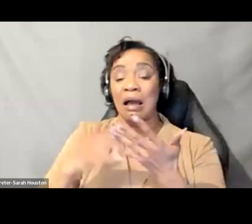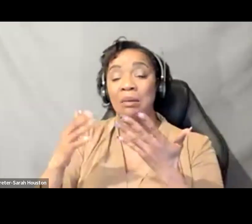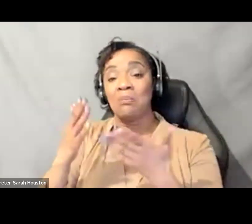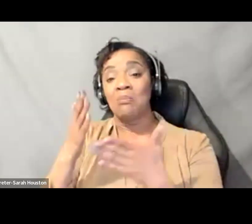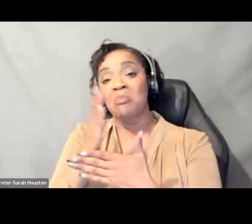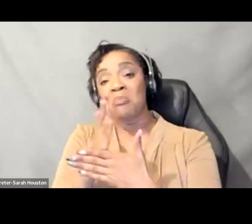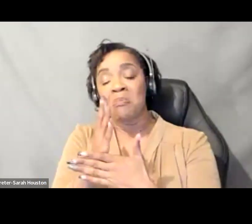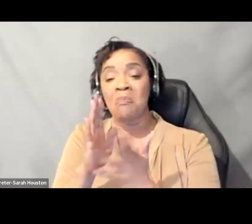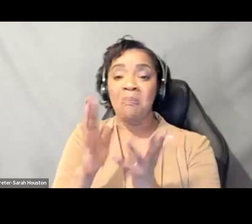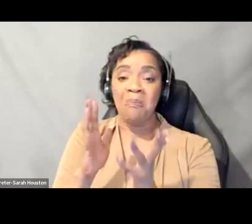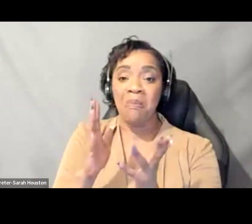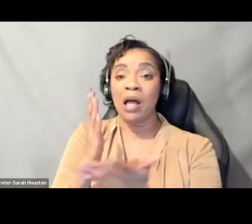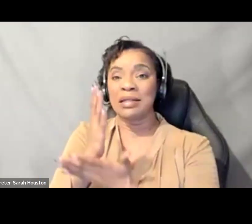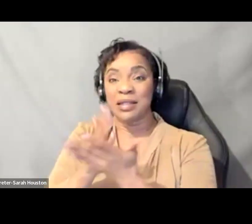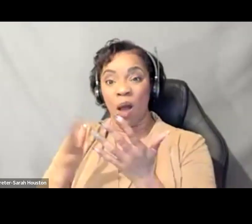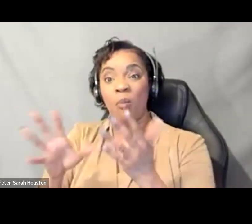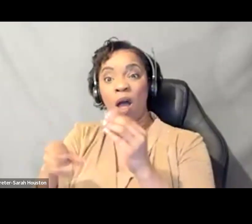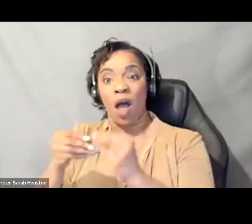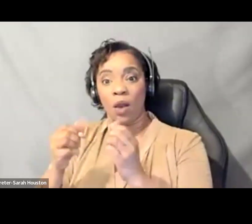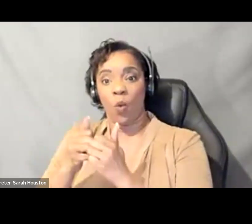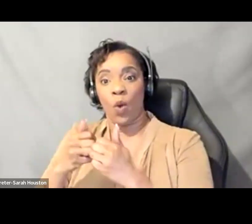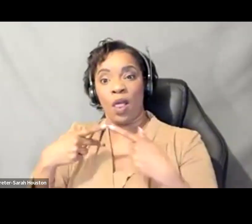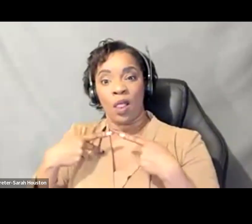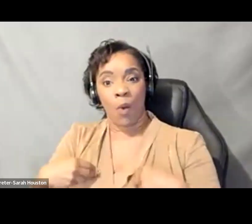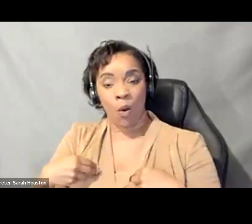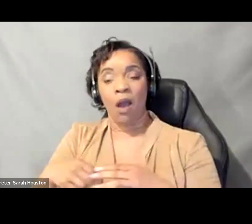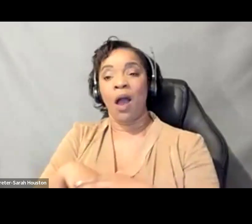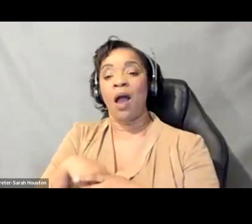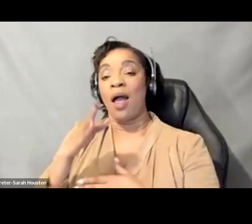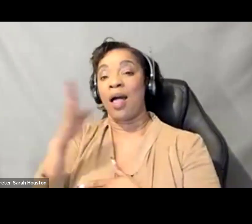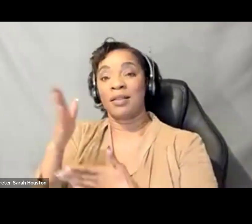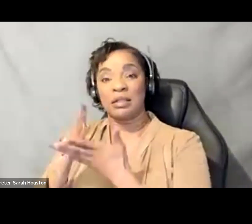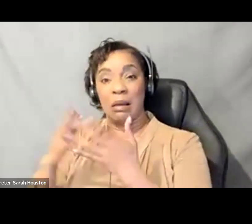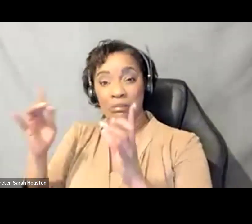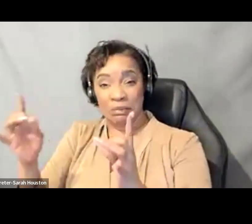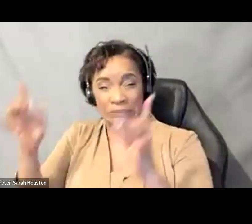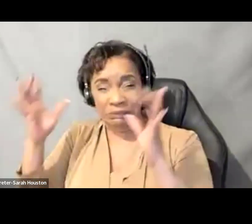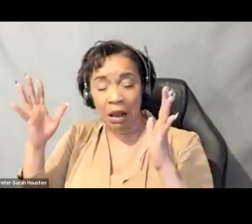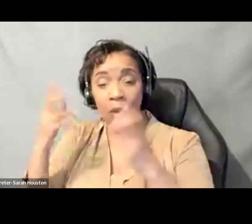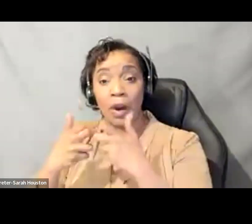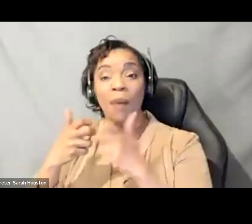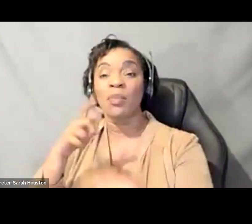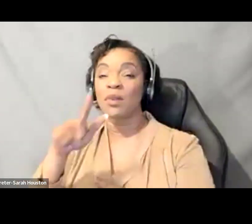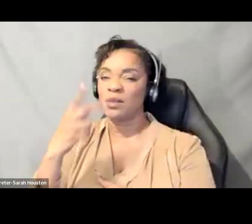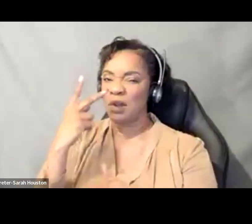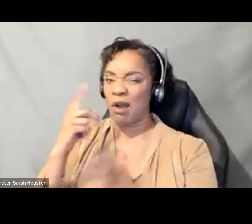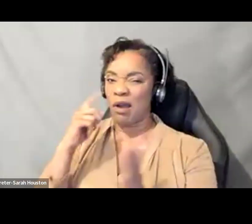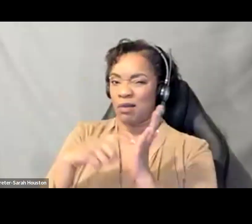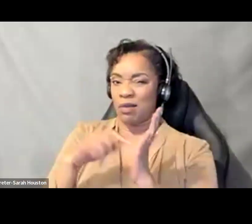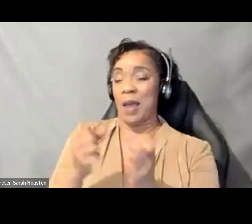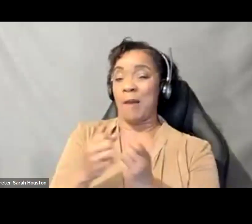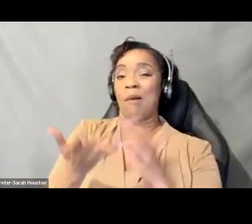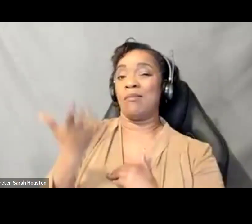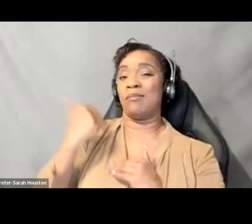And definitely we saw that at the beginning of the pandemic in 2020, where patients had a lot of sickness, a lot